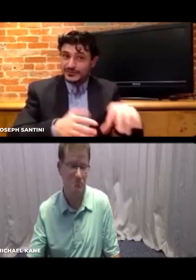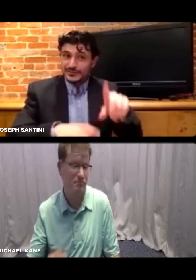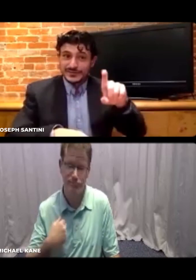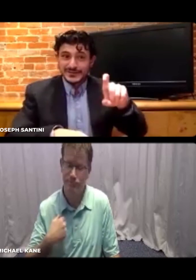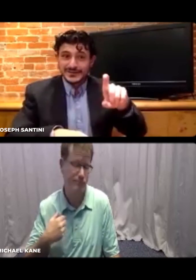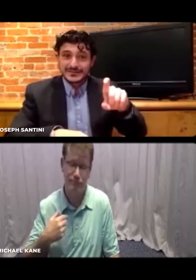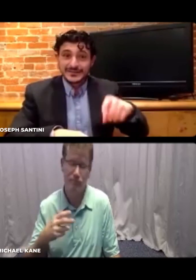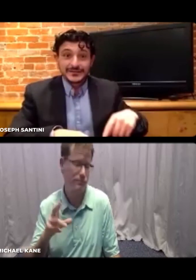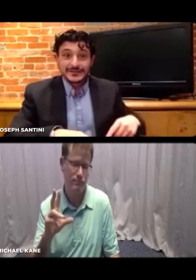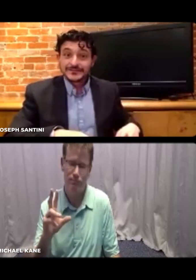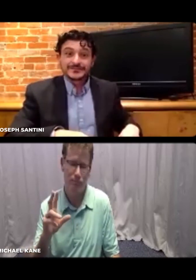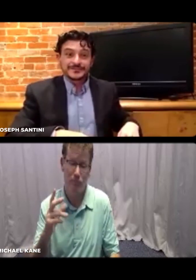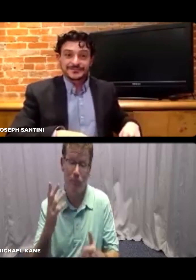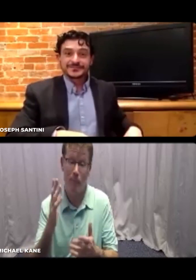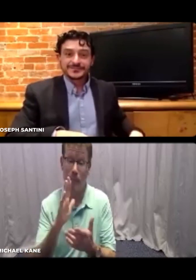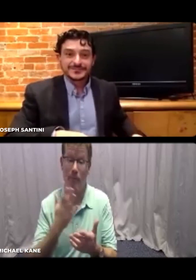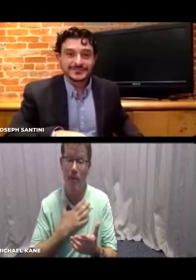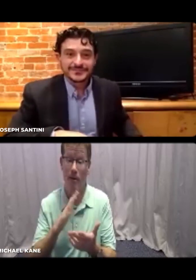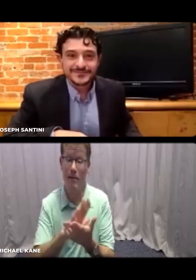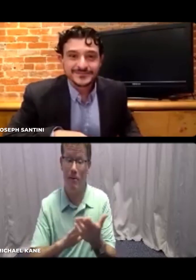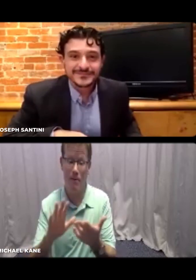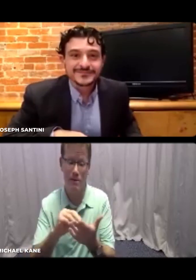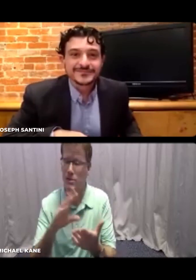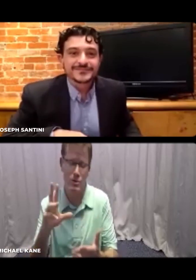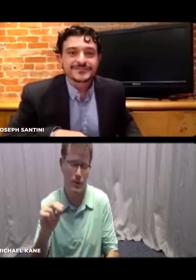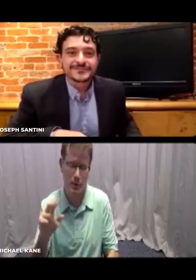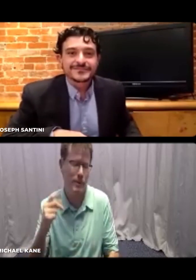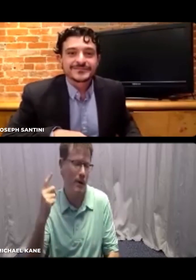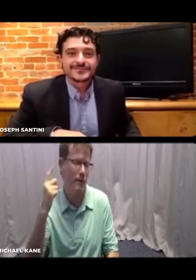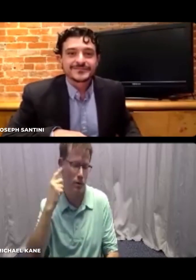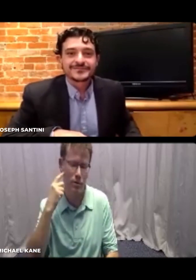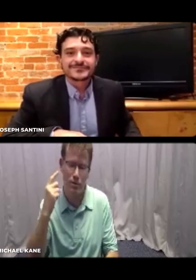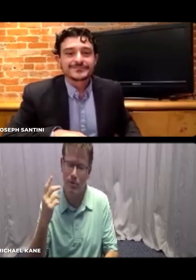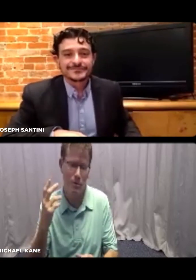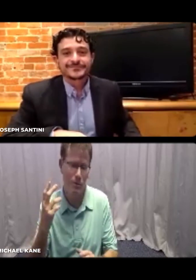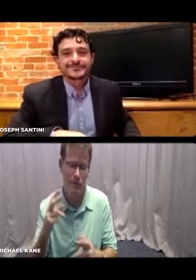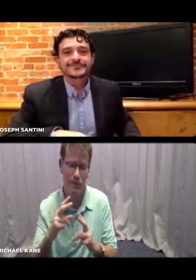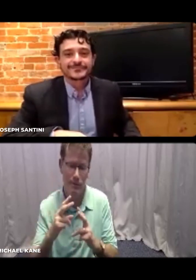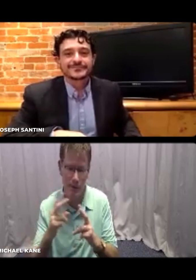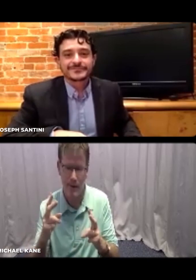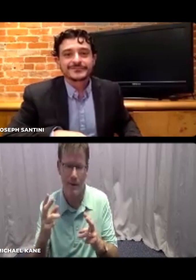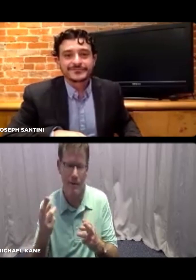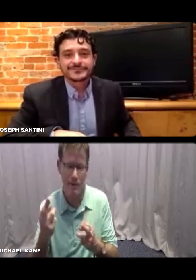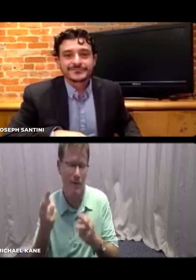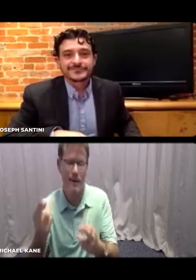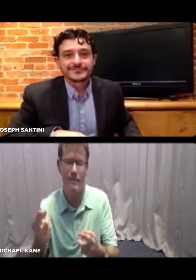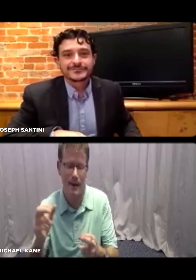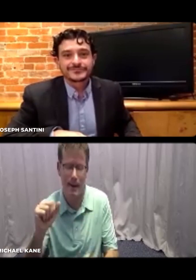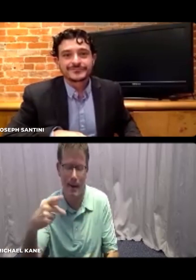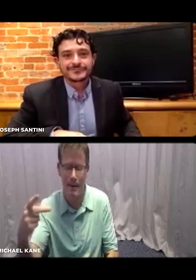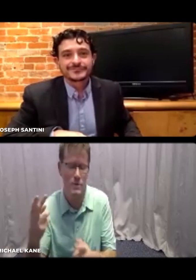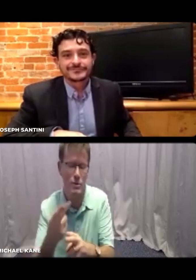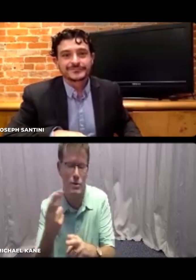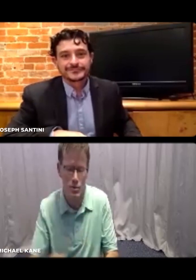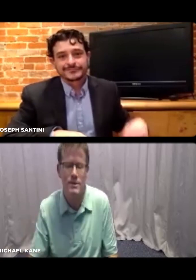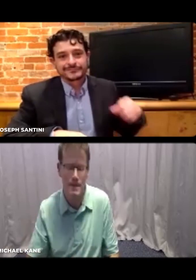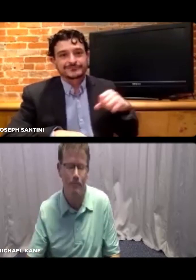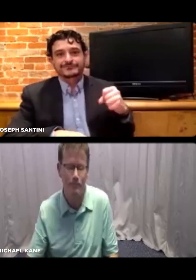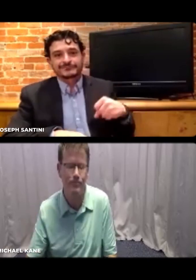students, my college students, no. However, I have heard that that's a very highly recommended